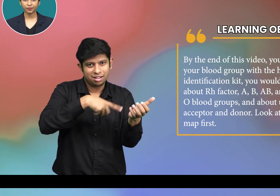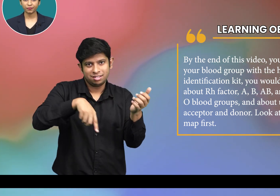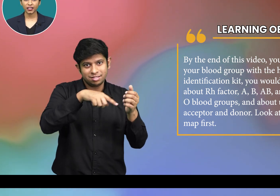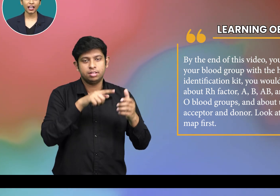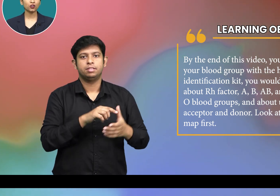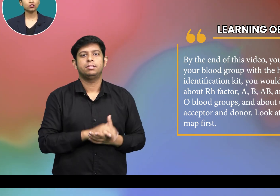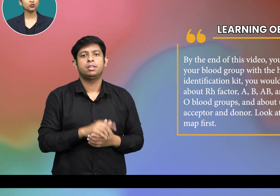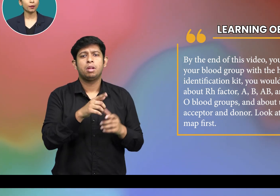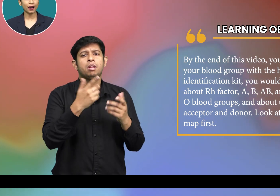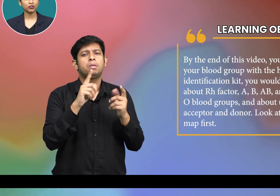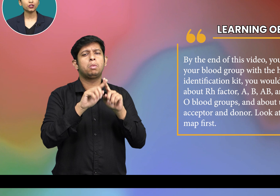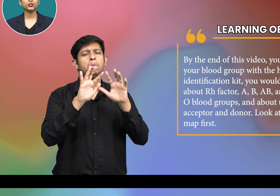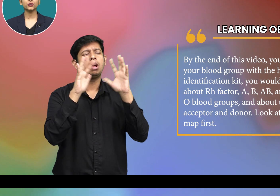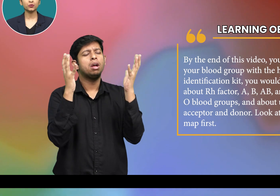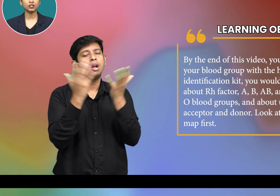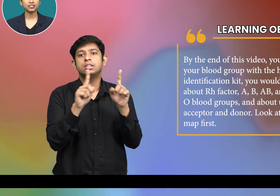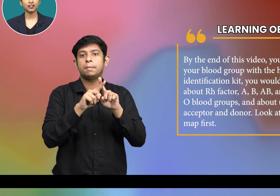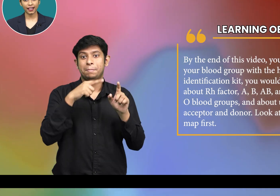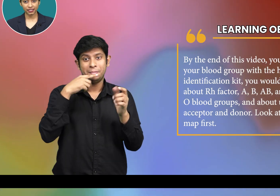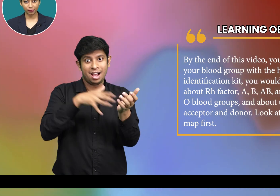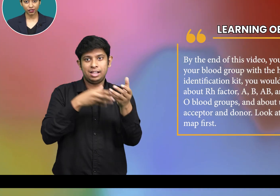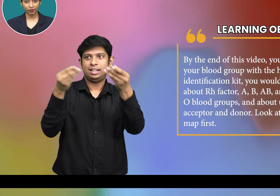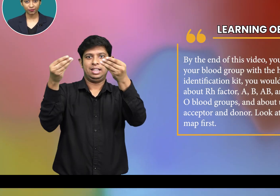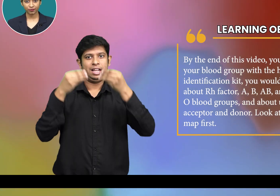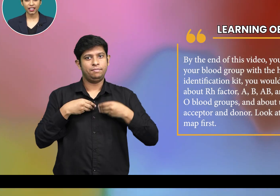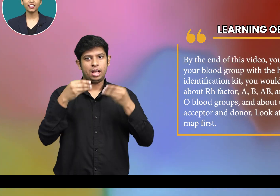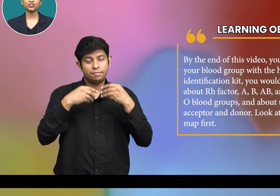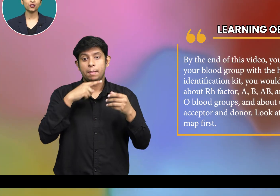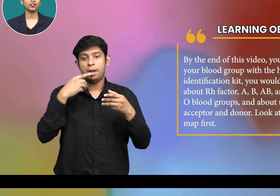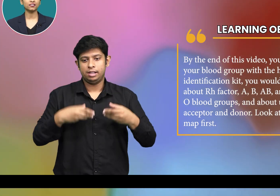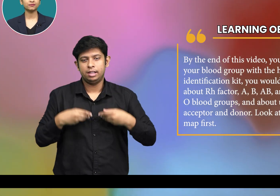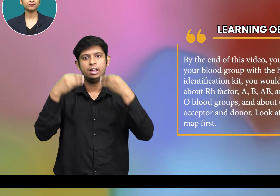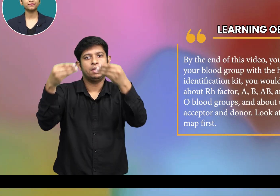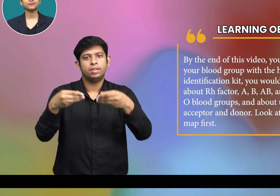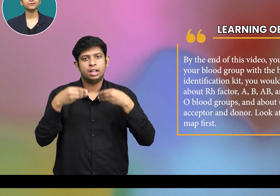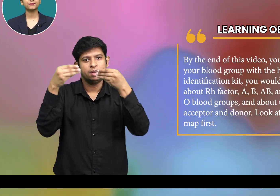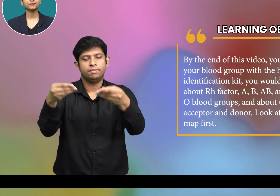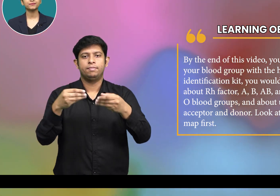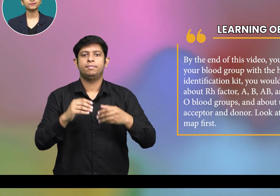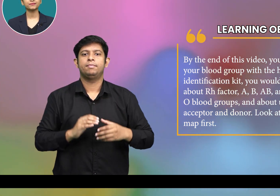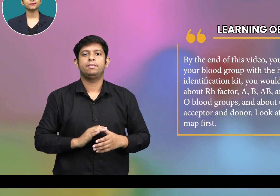groups, and also about universal acceptor and donor.